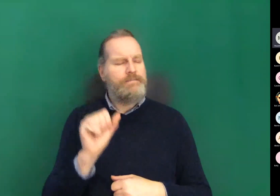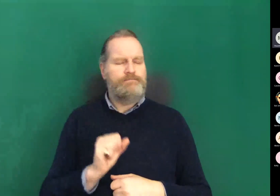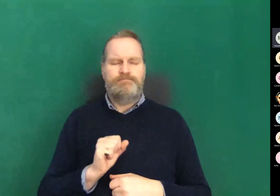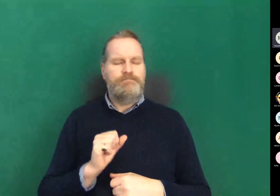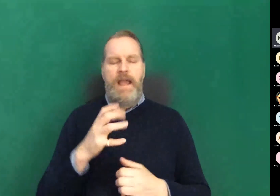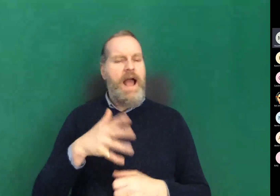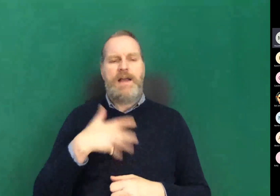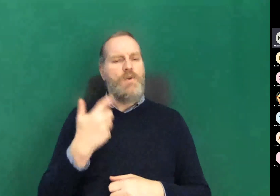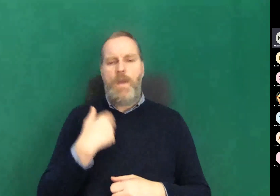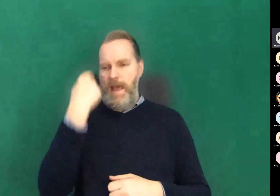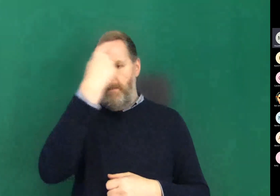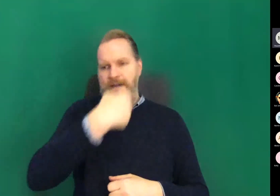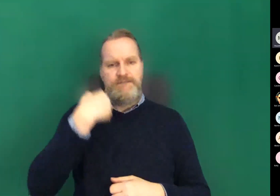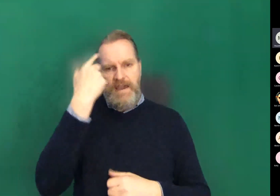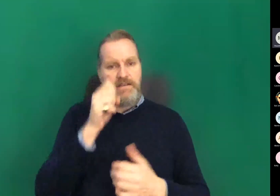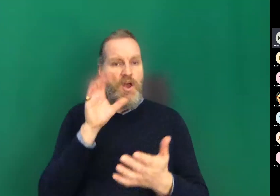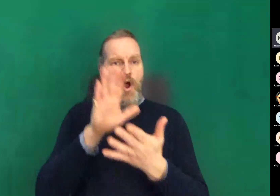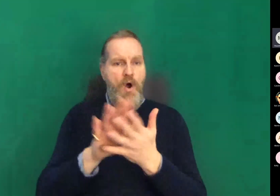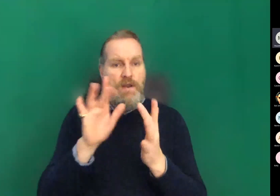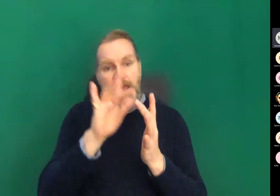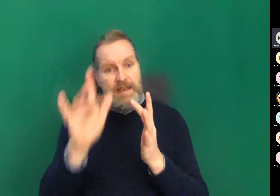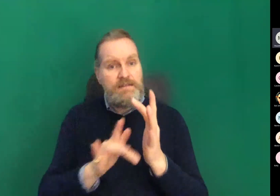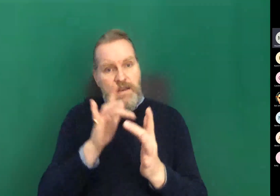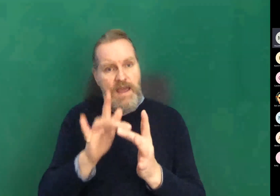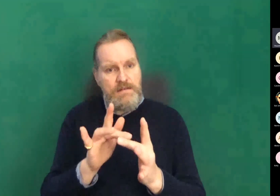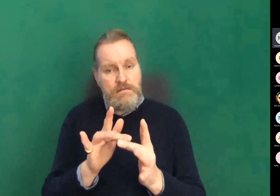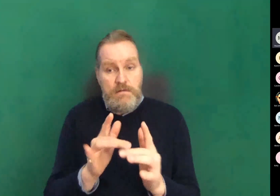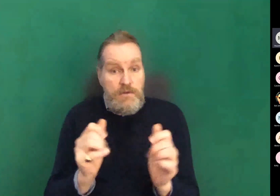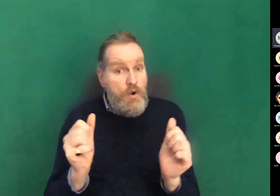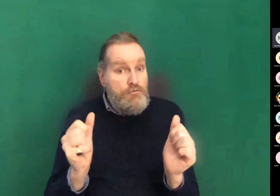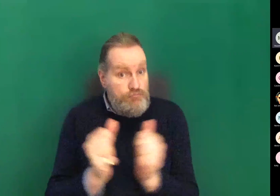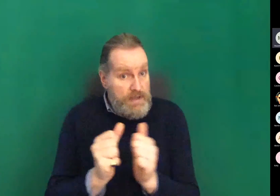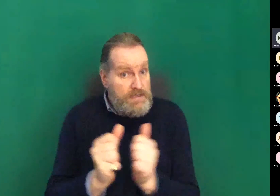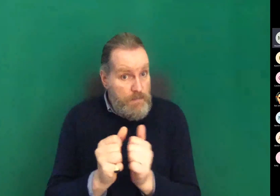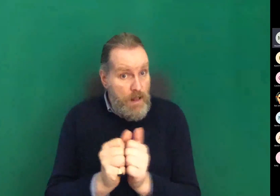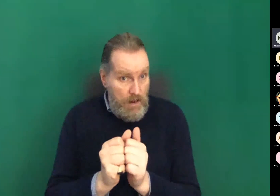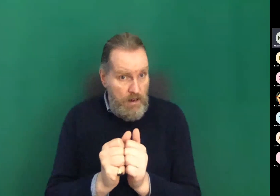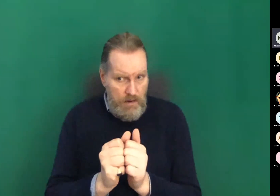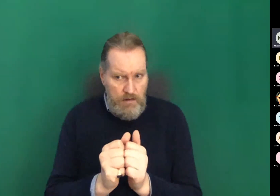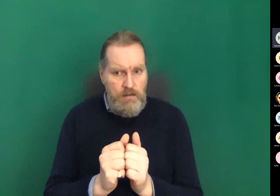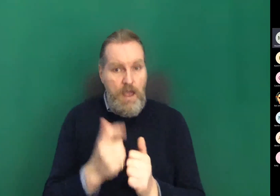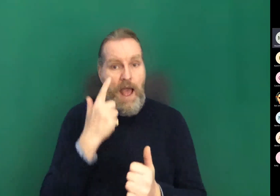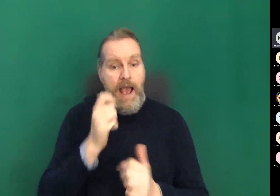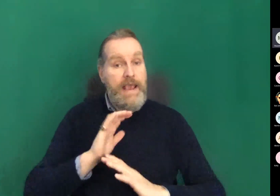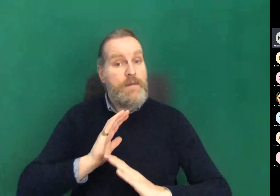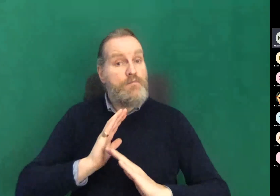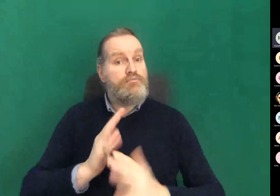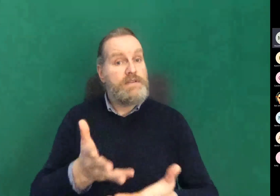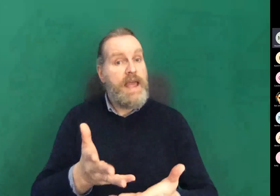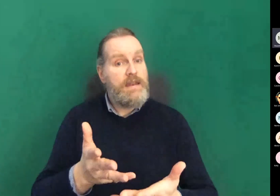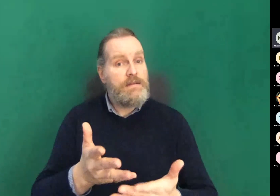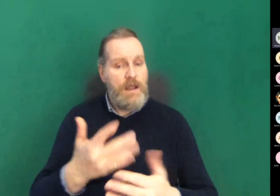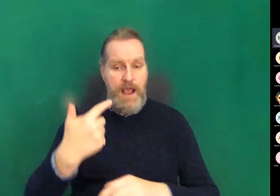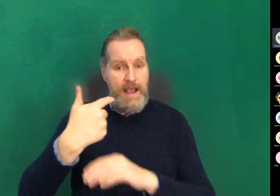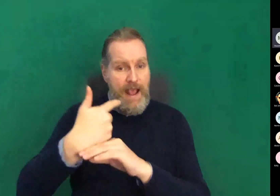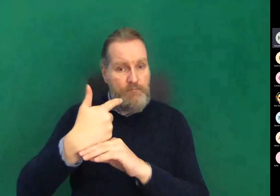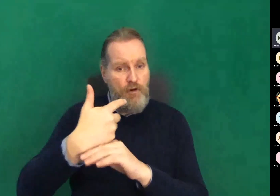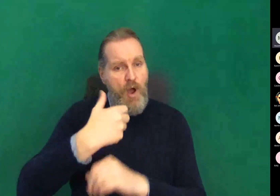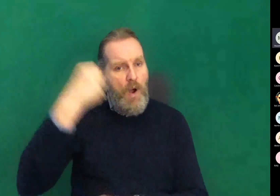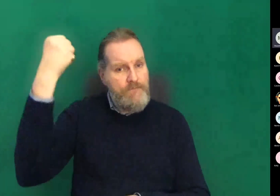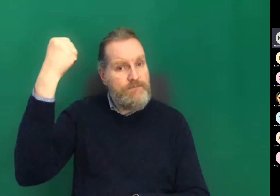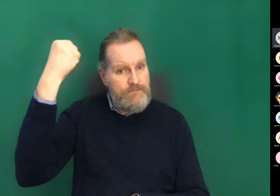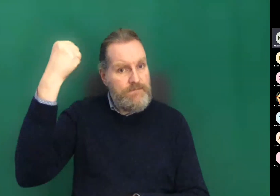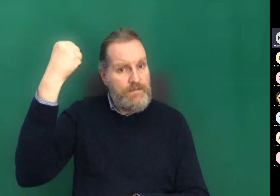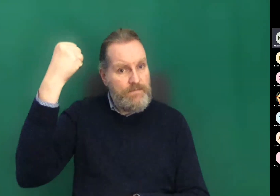internet. It is reasonable to allow me to present without the camera on, to allow me to work